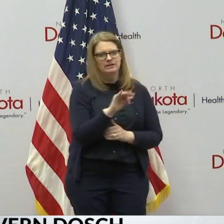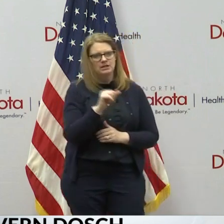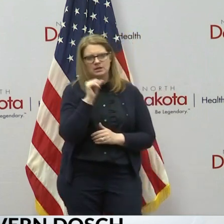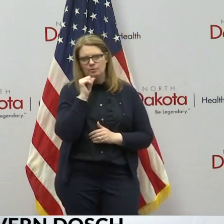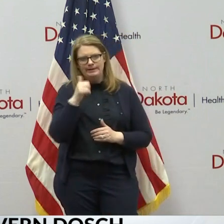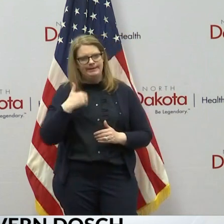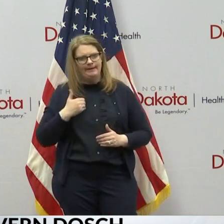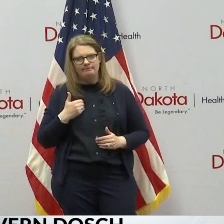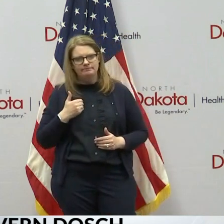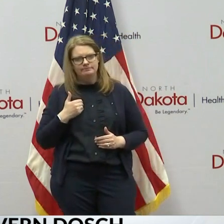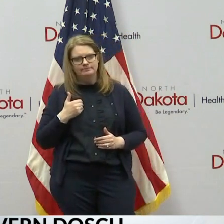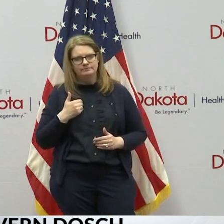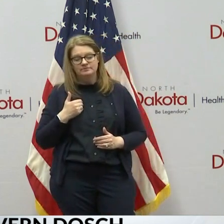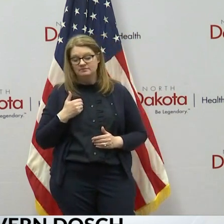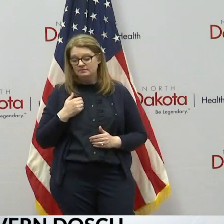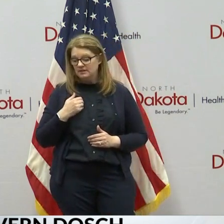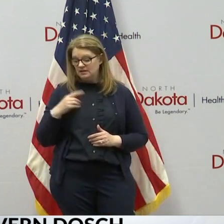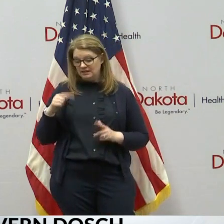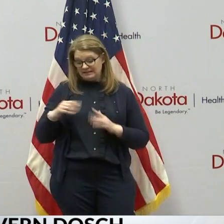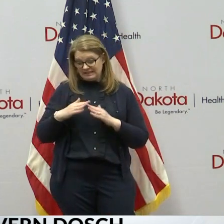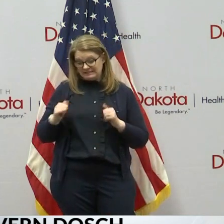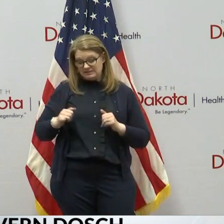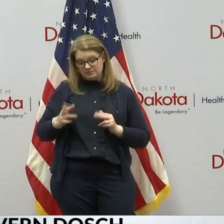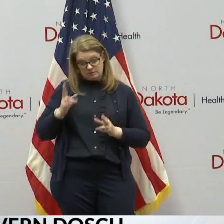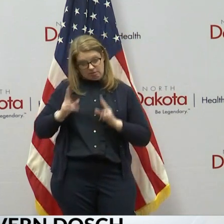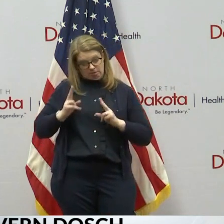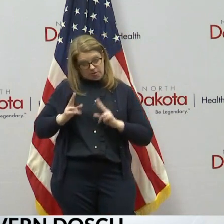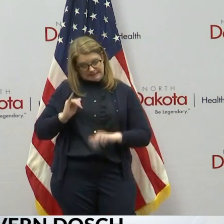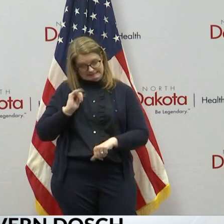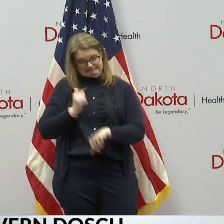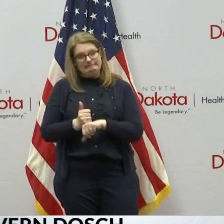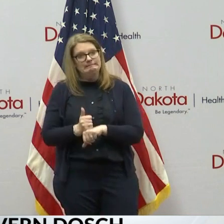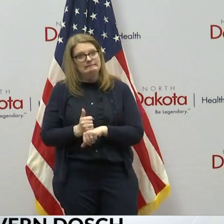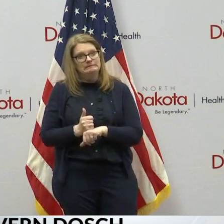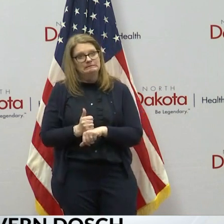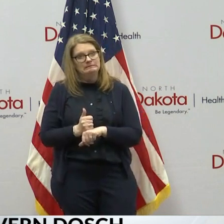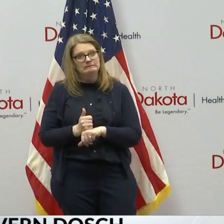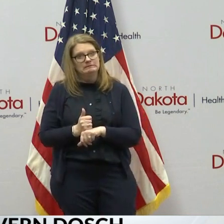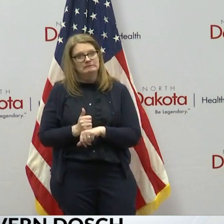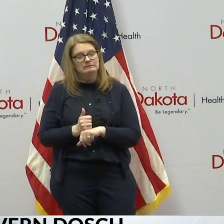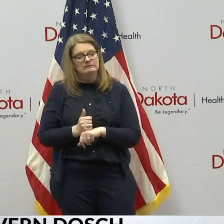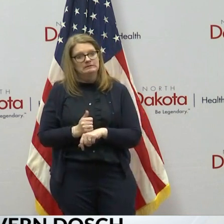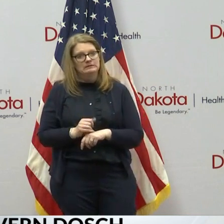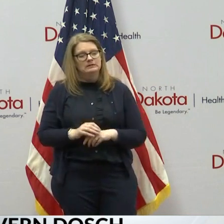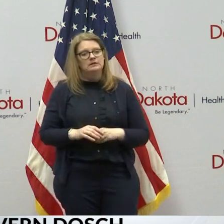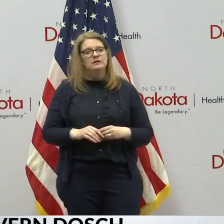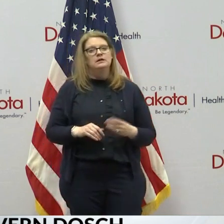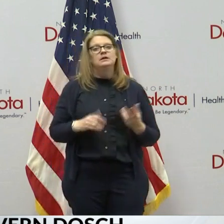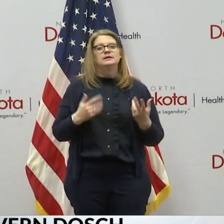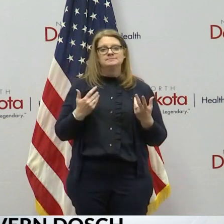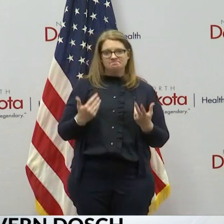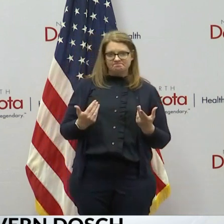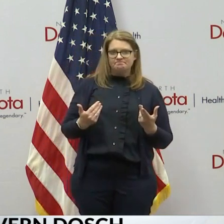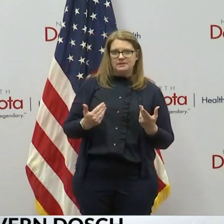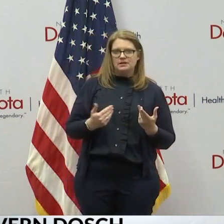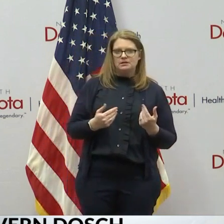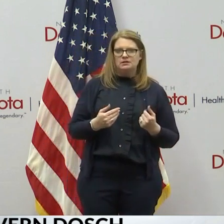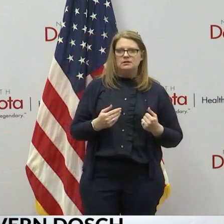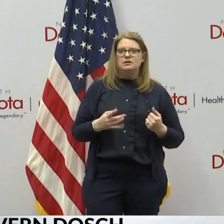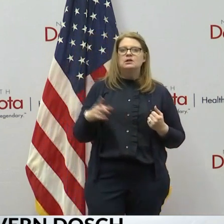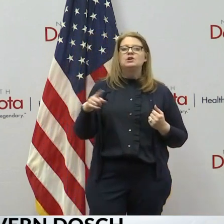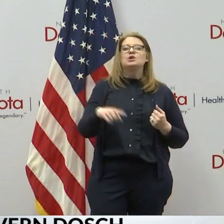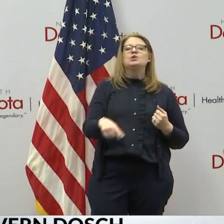These systems were put together on the fly rather frantically, and I'm being honest with you. But you should be